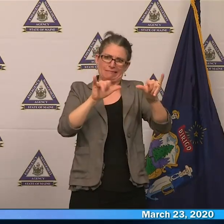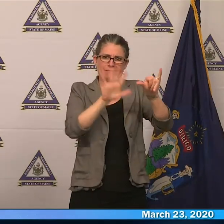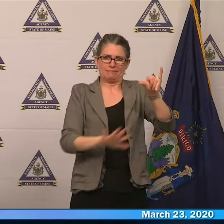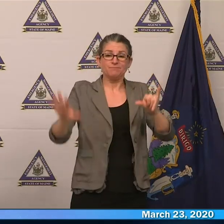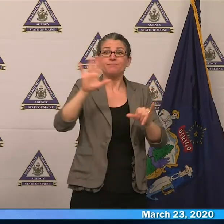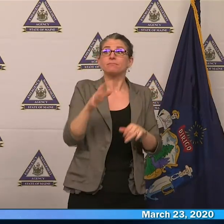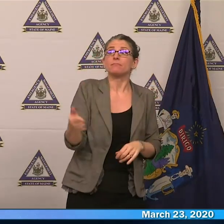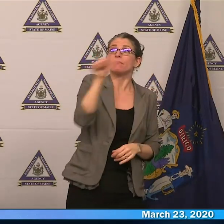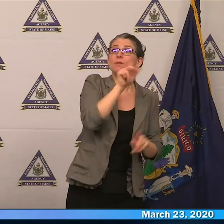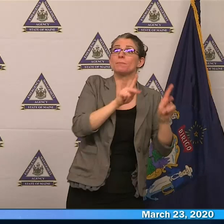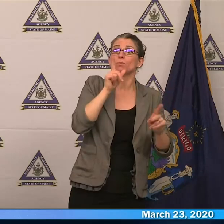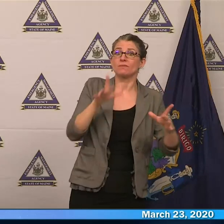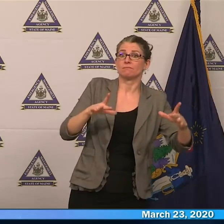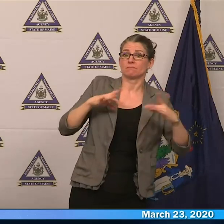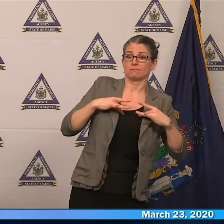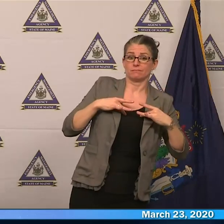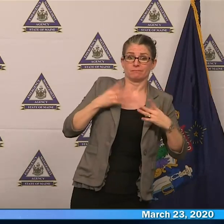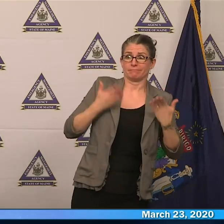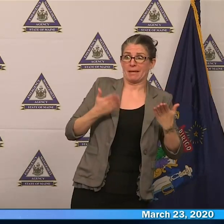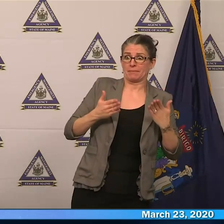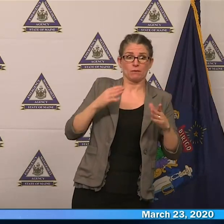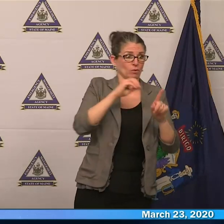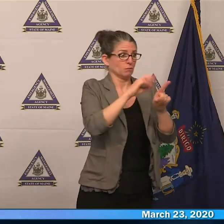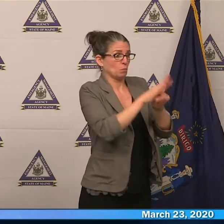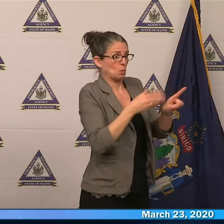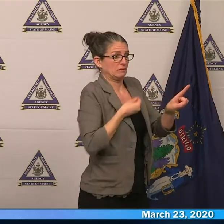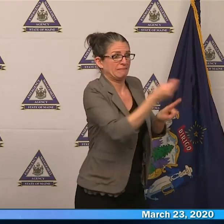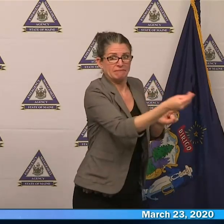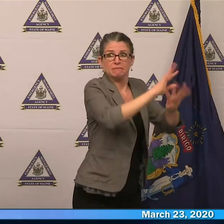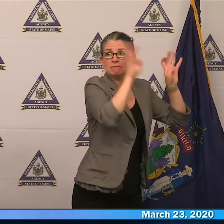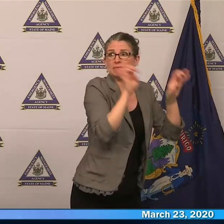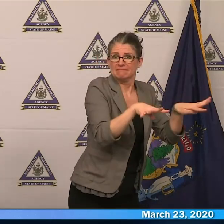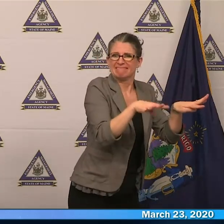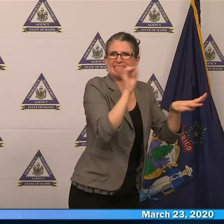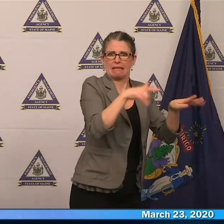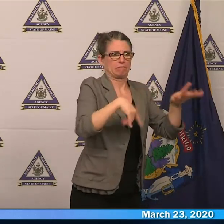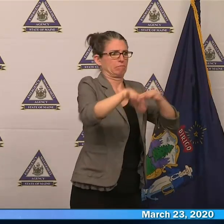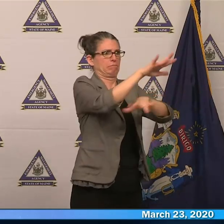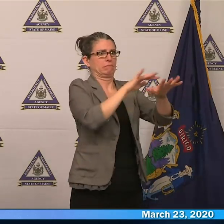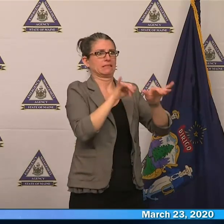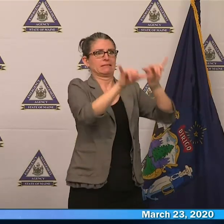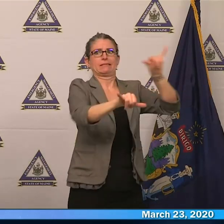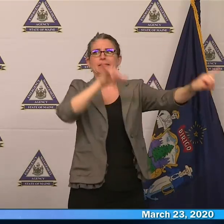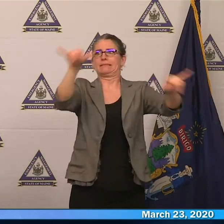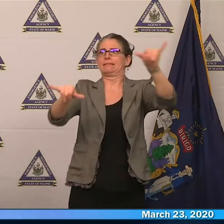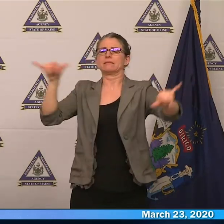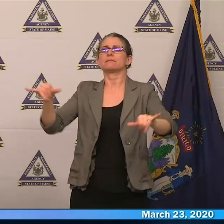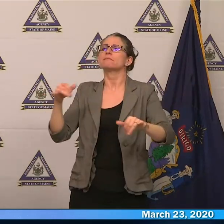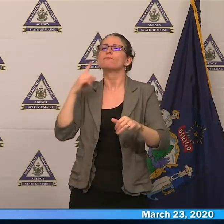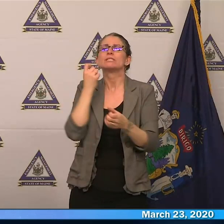number that we have by design is not the complete picture, but we will certainly get you what we've got.